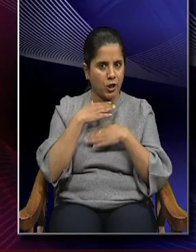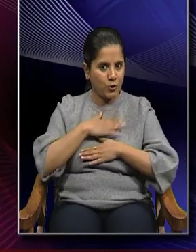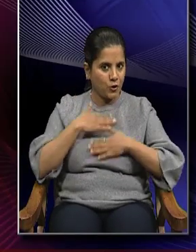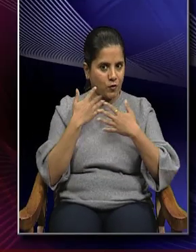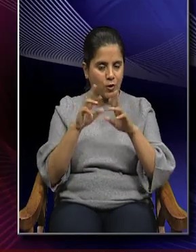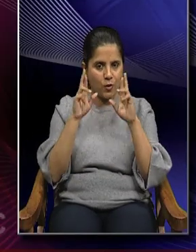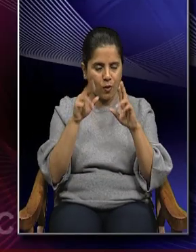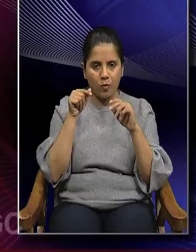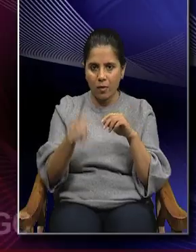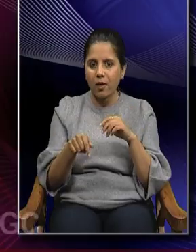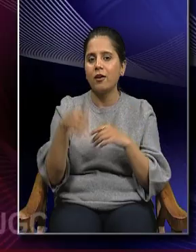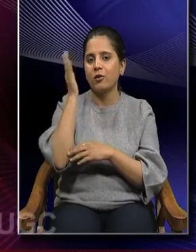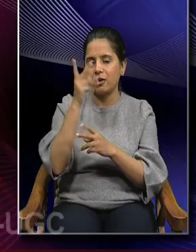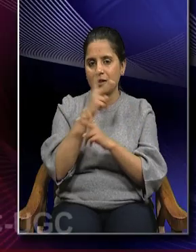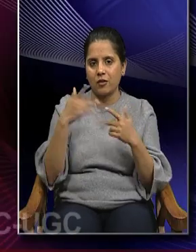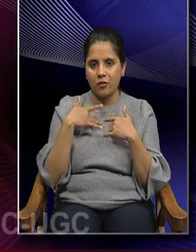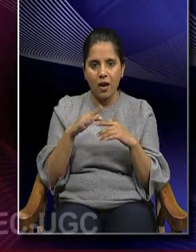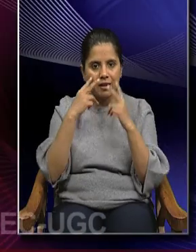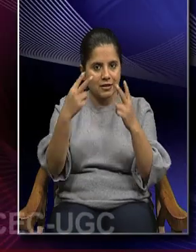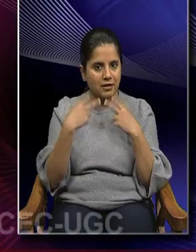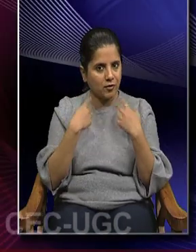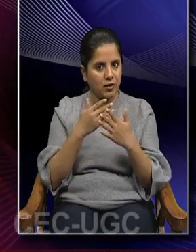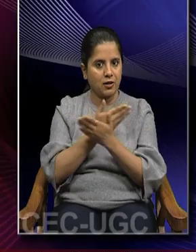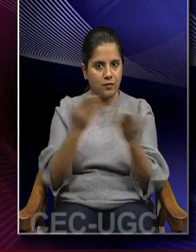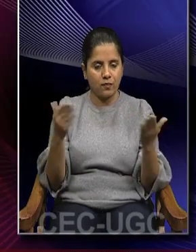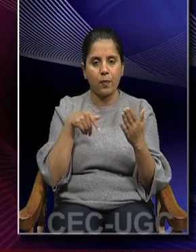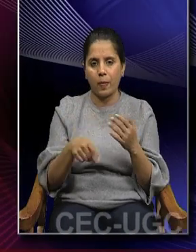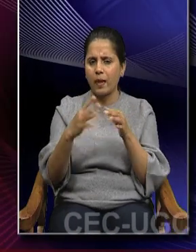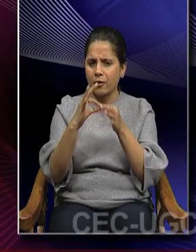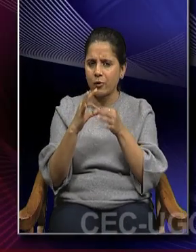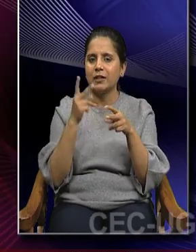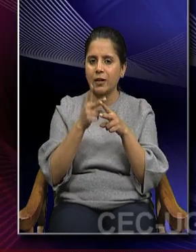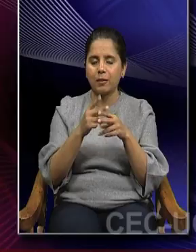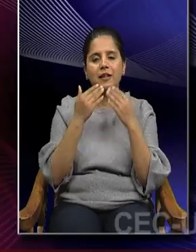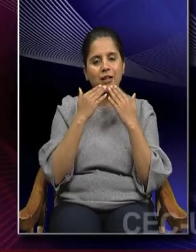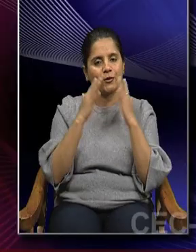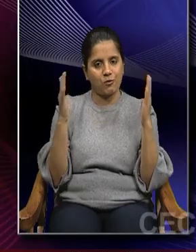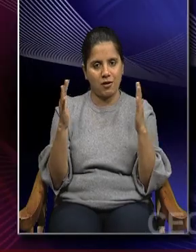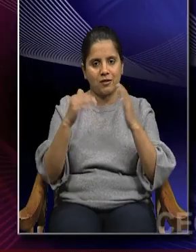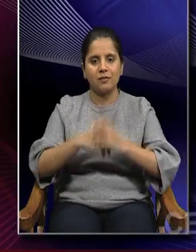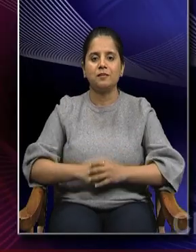enjoyed this very segment of my lectures on marketing management. Stay connected. Thank you so much.